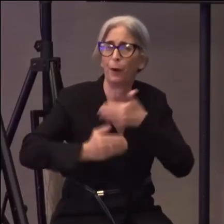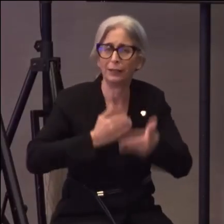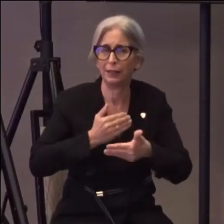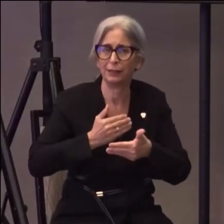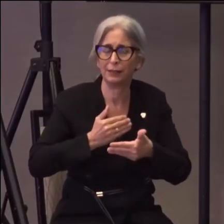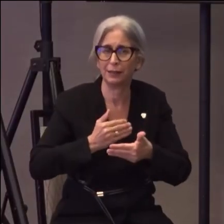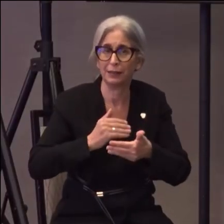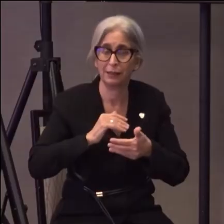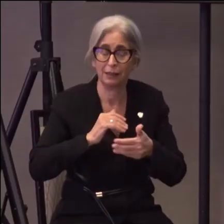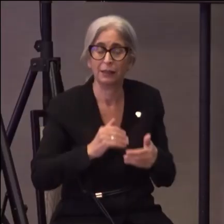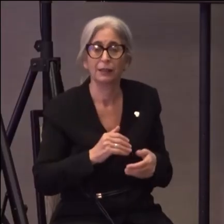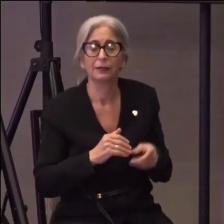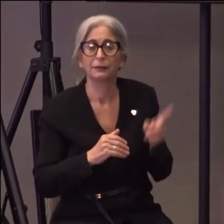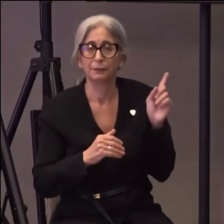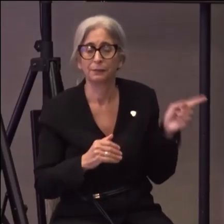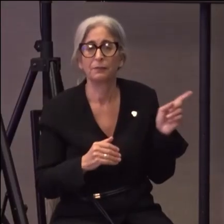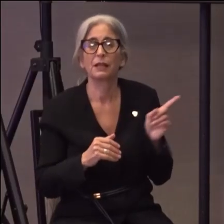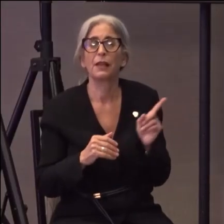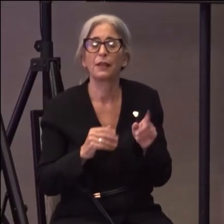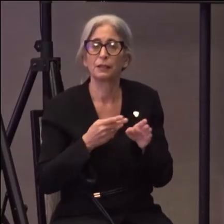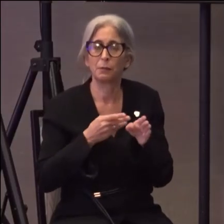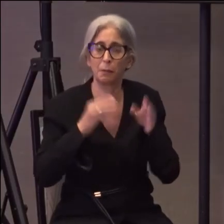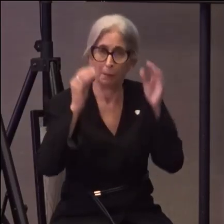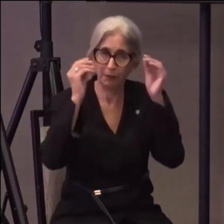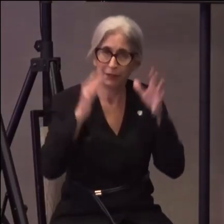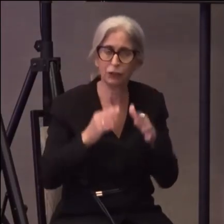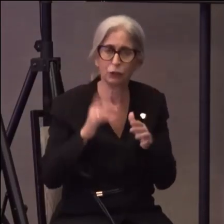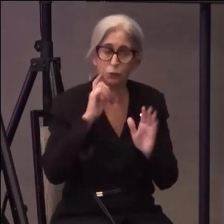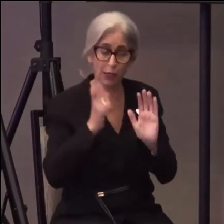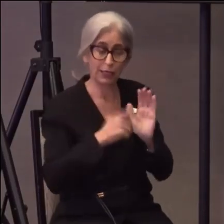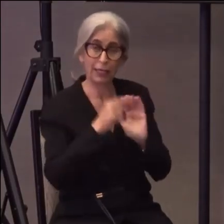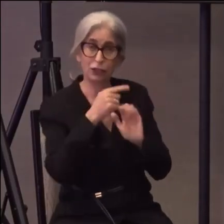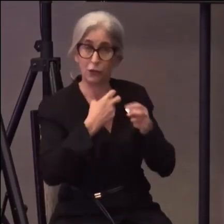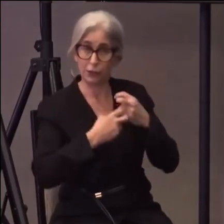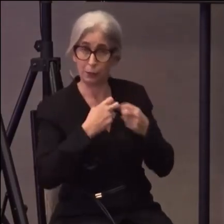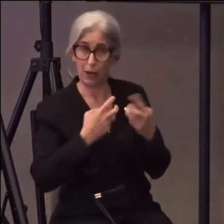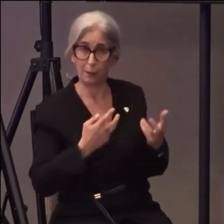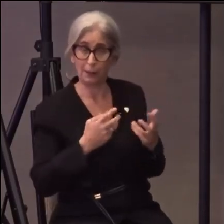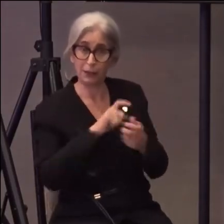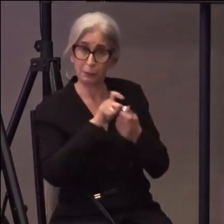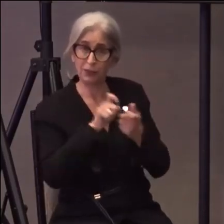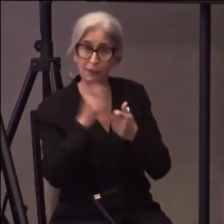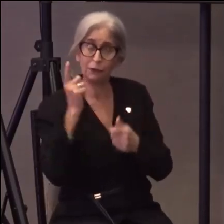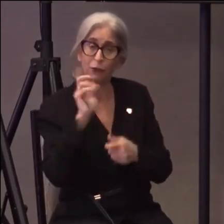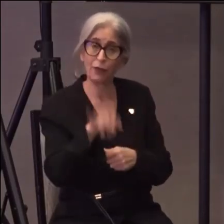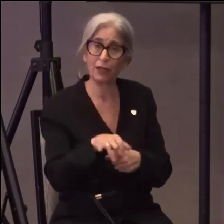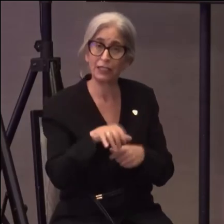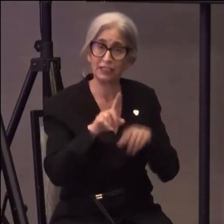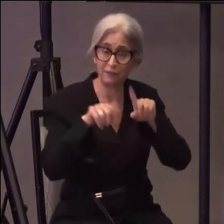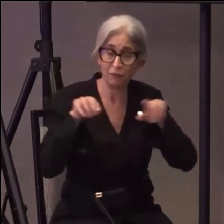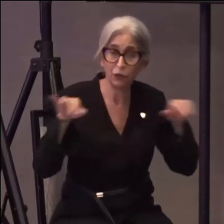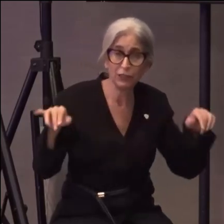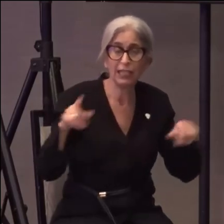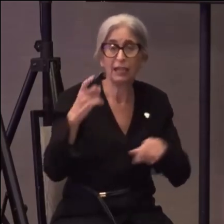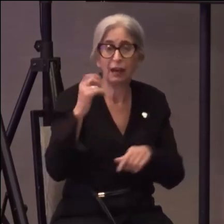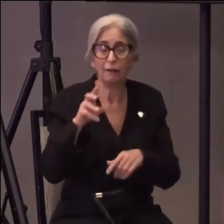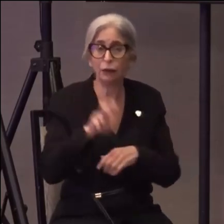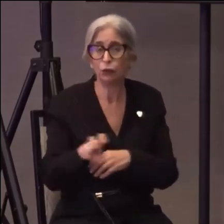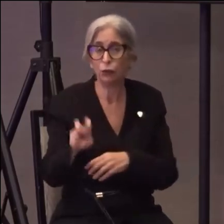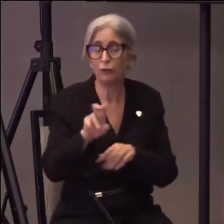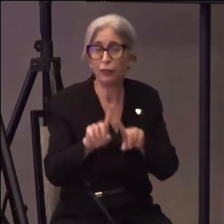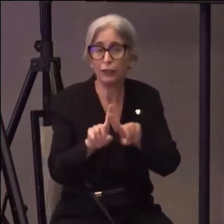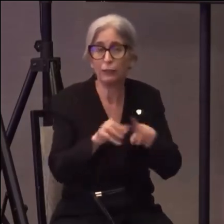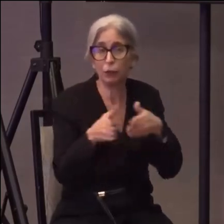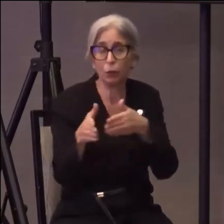Bill Howe, professor at UW iSchool. A recognition of this problem specifically for the diverse needs of travelers